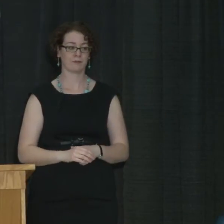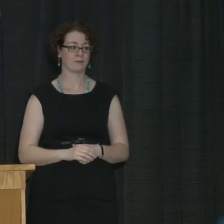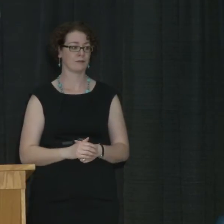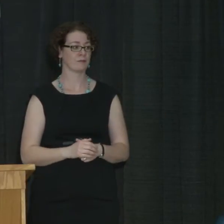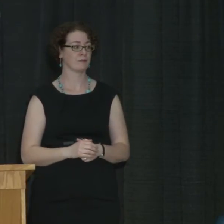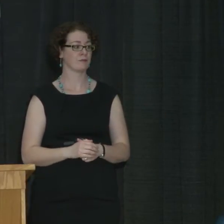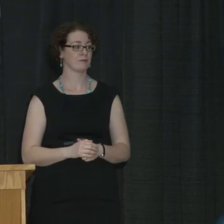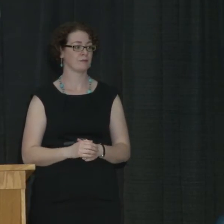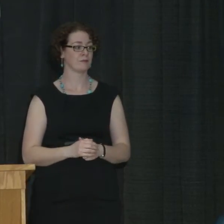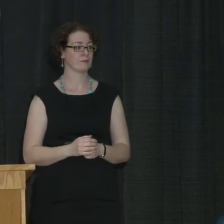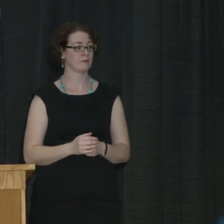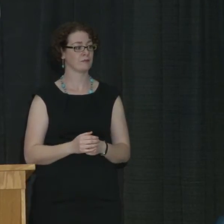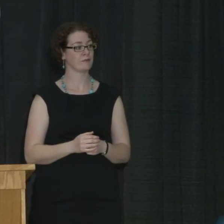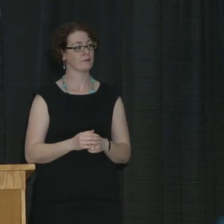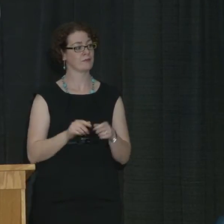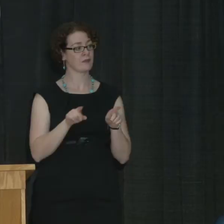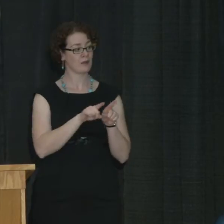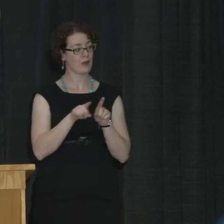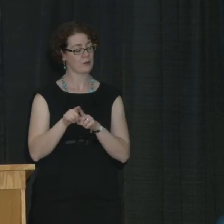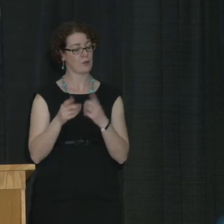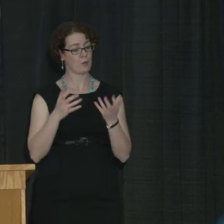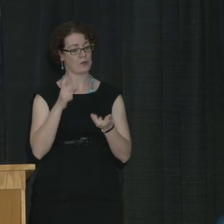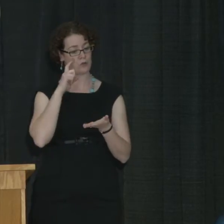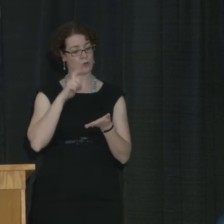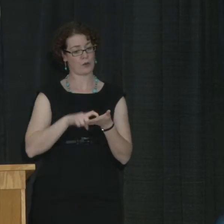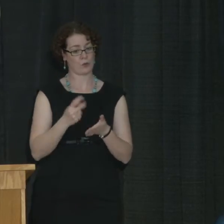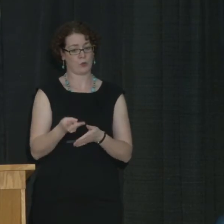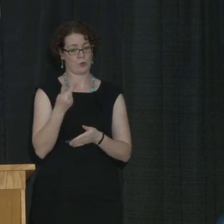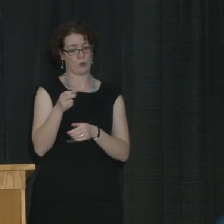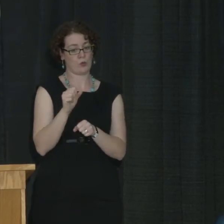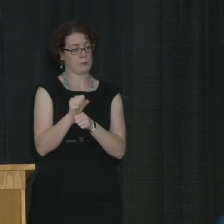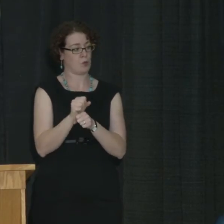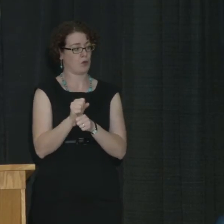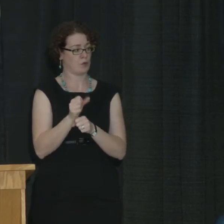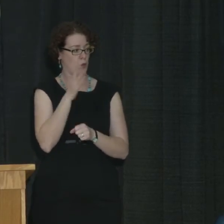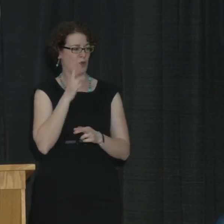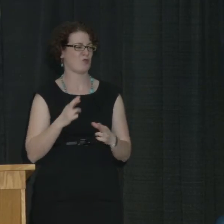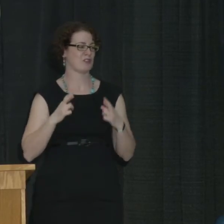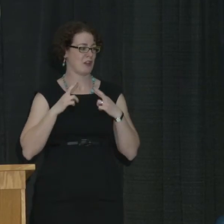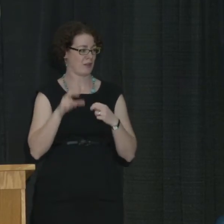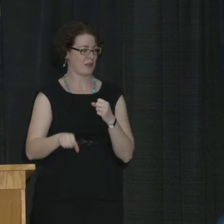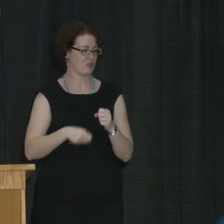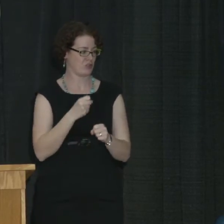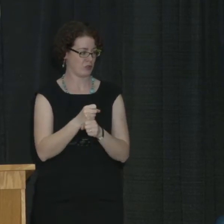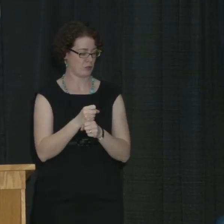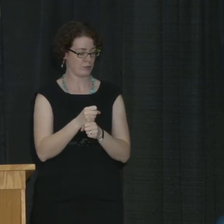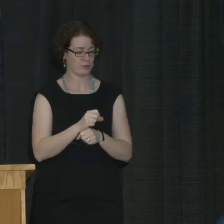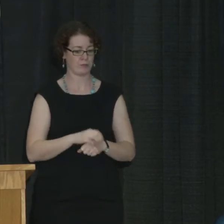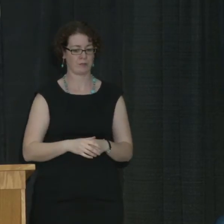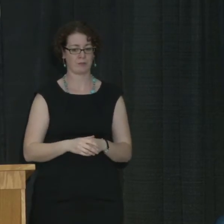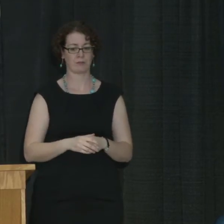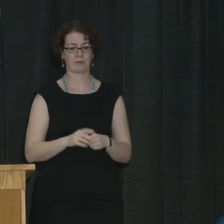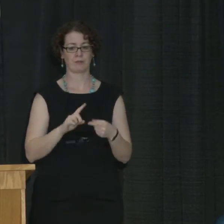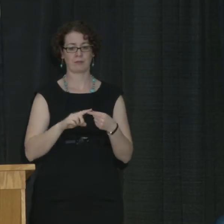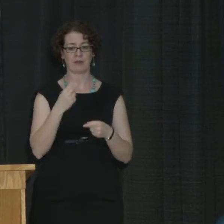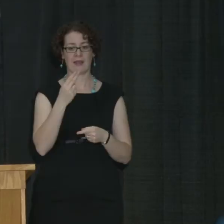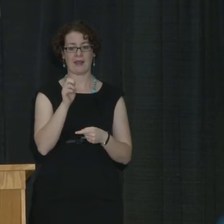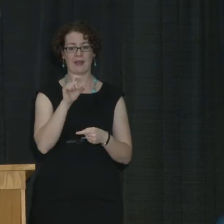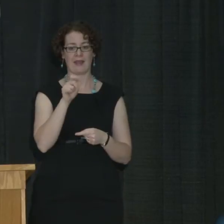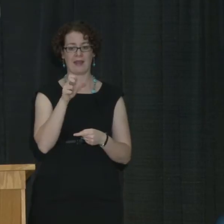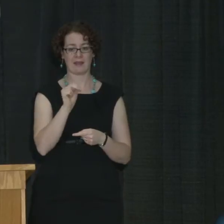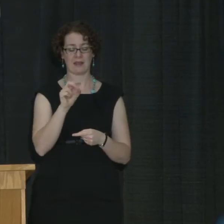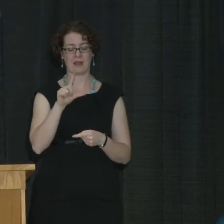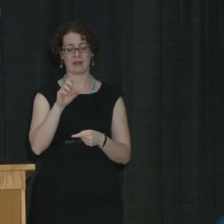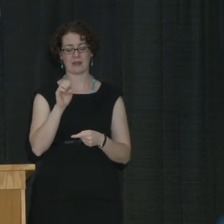I'd also like to take an opportunity to recognize and thank two employees who will be retiring at the end of this academic year, Helen LeDrew